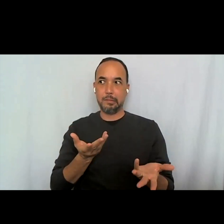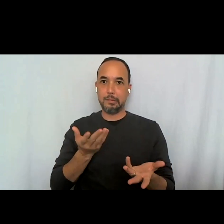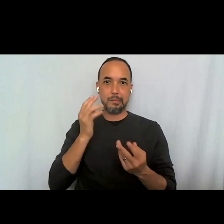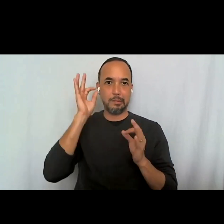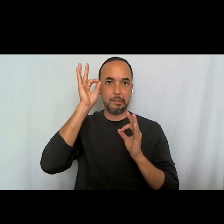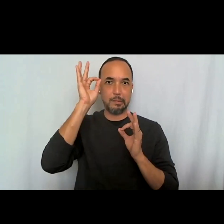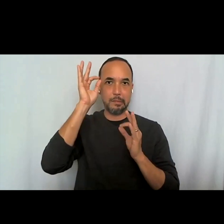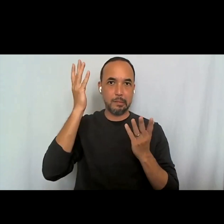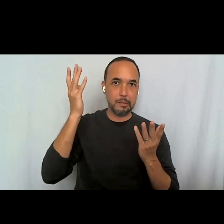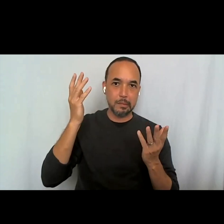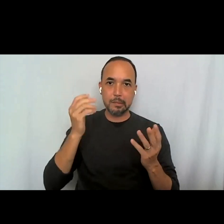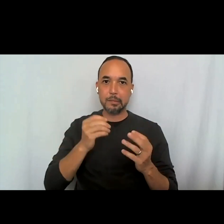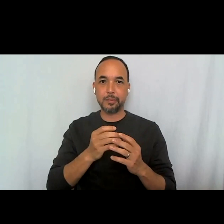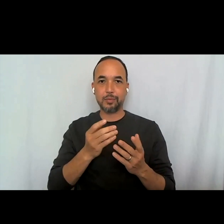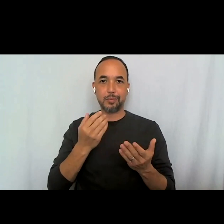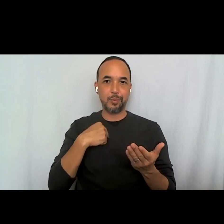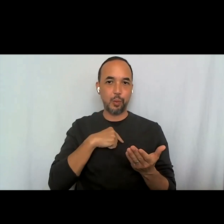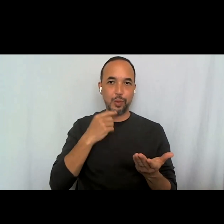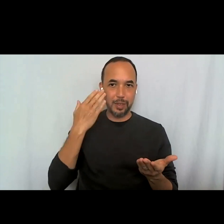And we didn't know